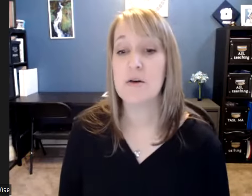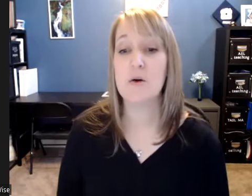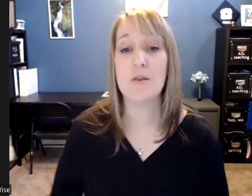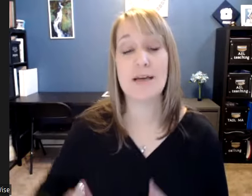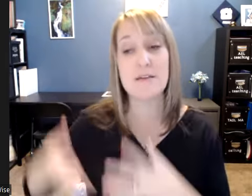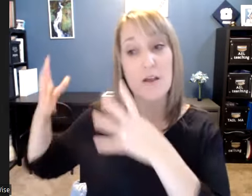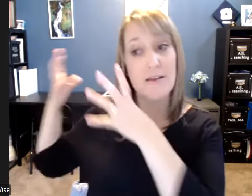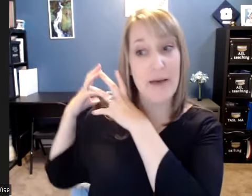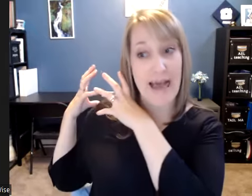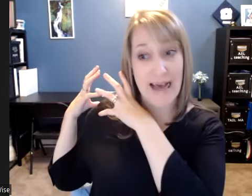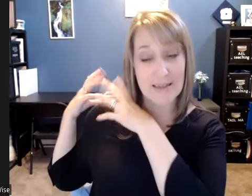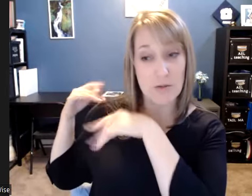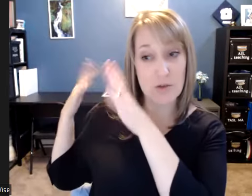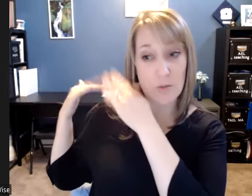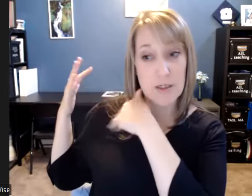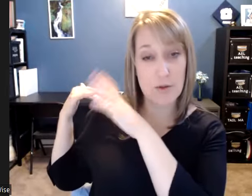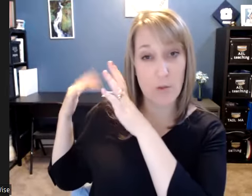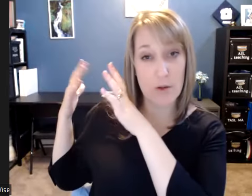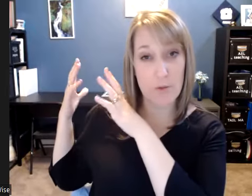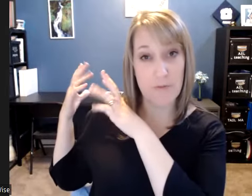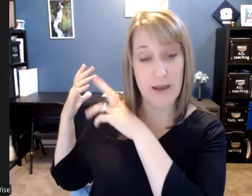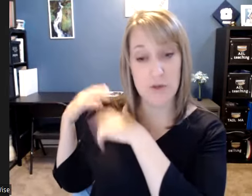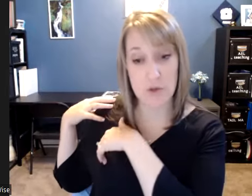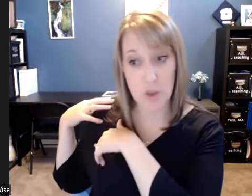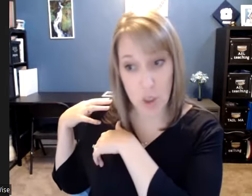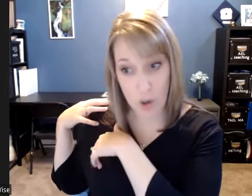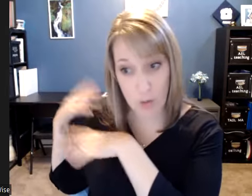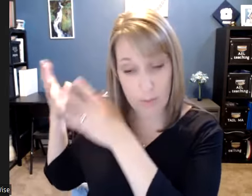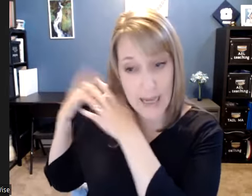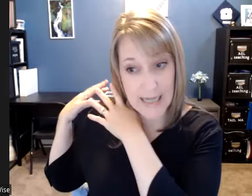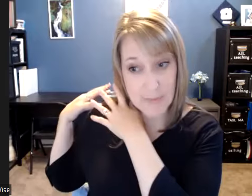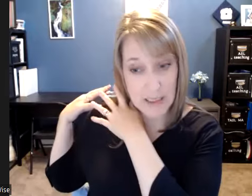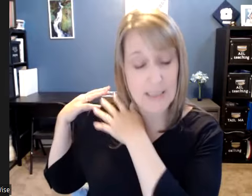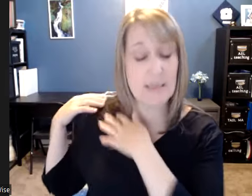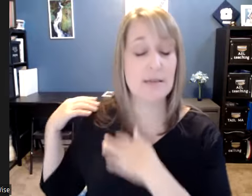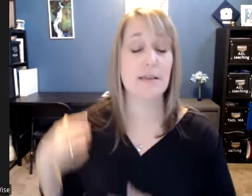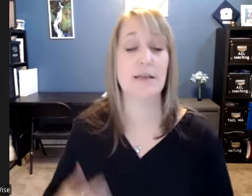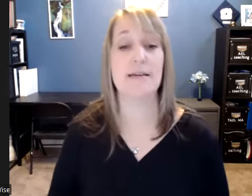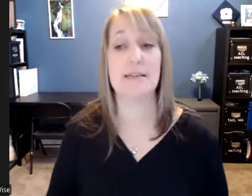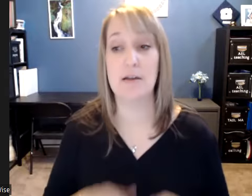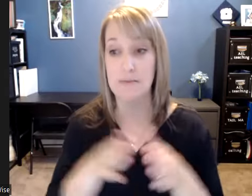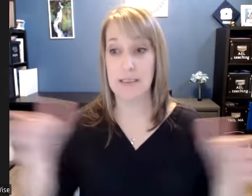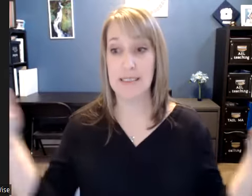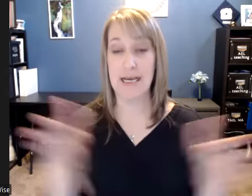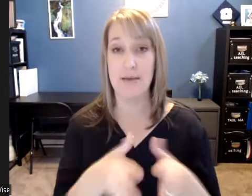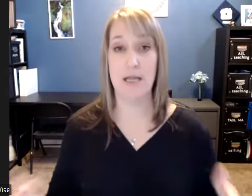So that's all in the past. Those are 1 through 5 years ago, past, behind us on the ASL